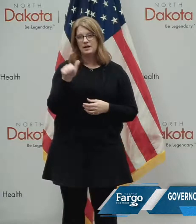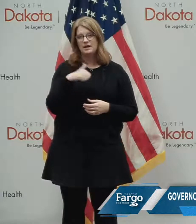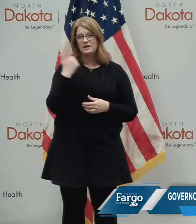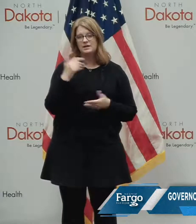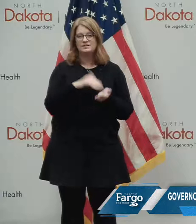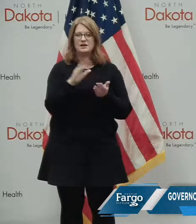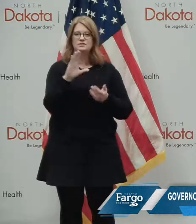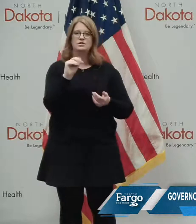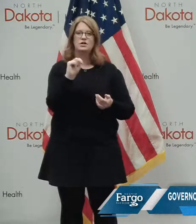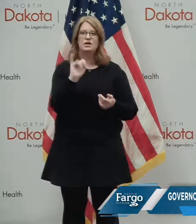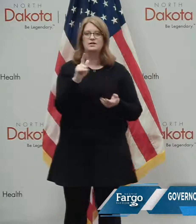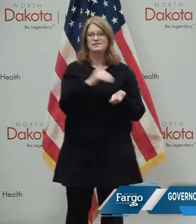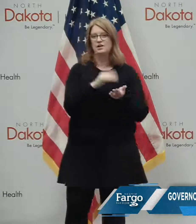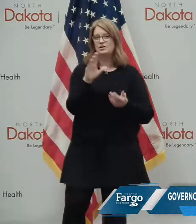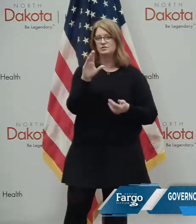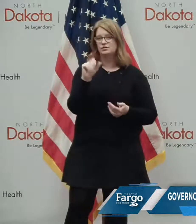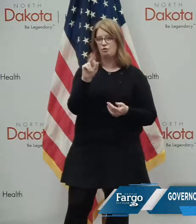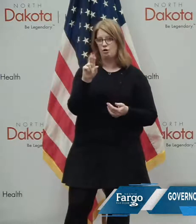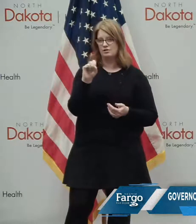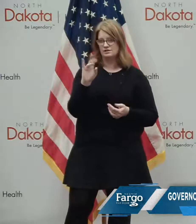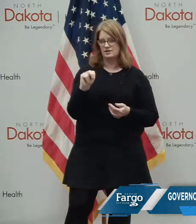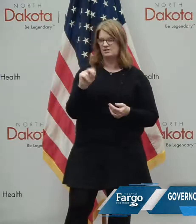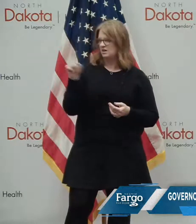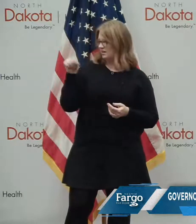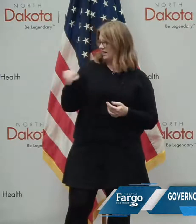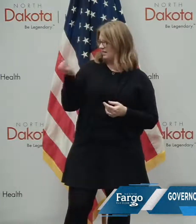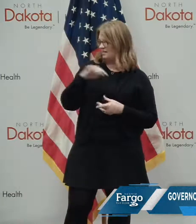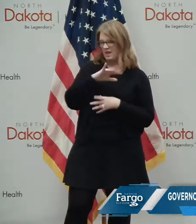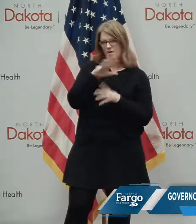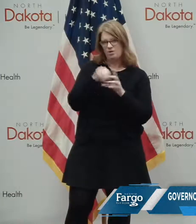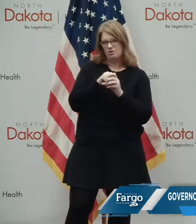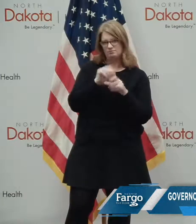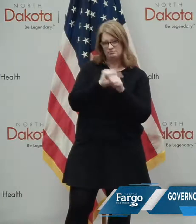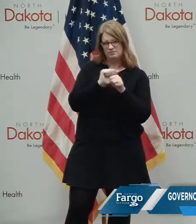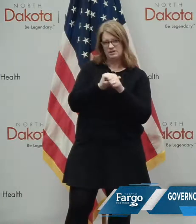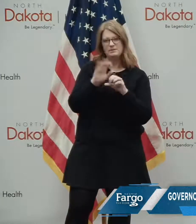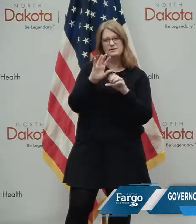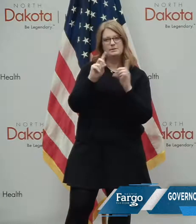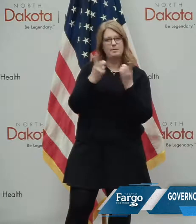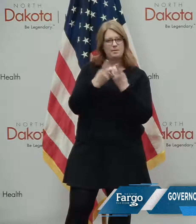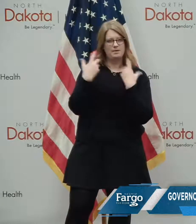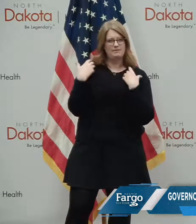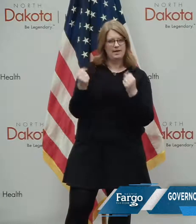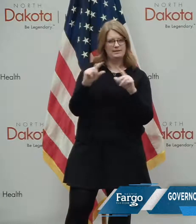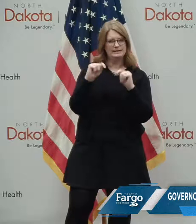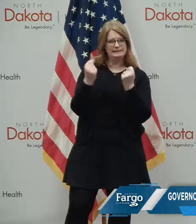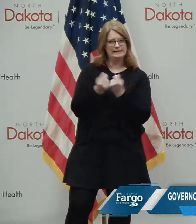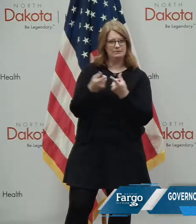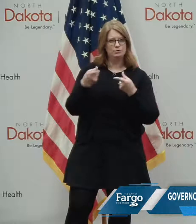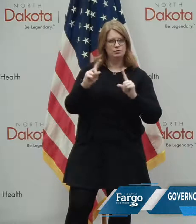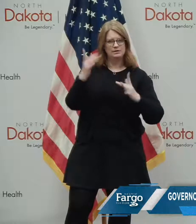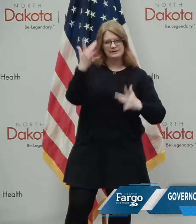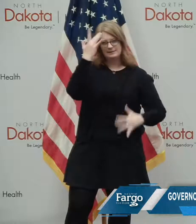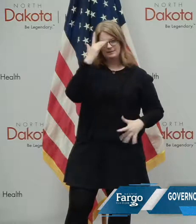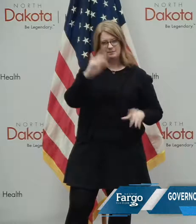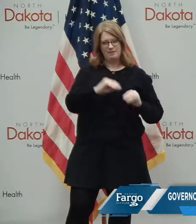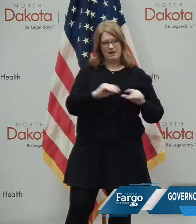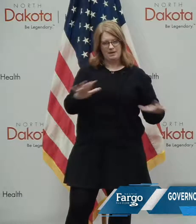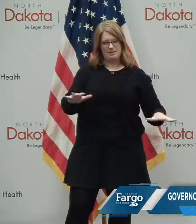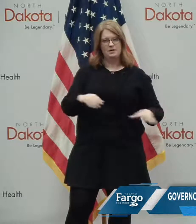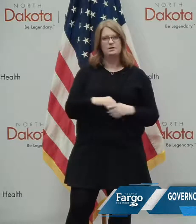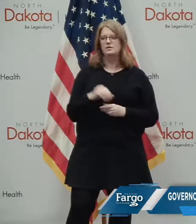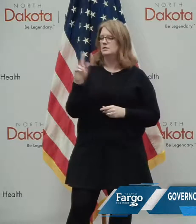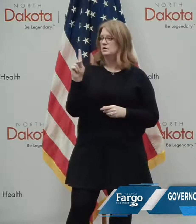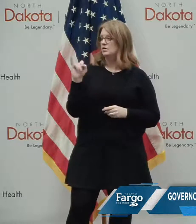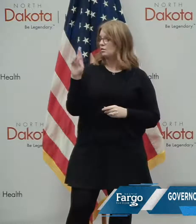Dr. Carson, and others that have been working as part of our Department of Health team during this pandemic. What Kirby